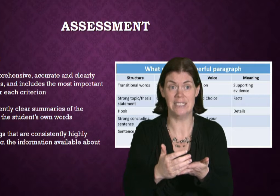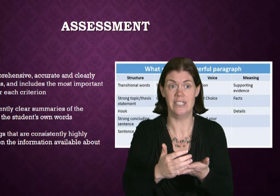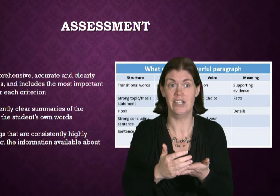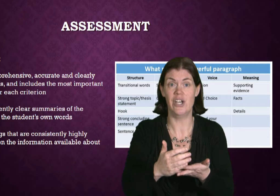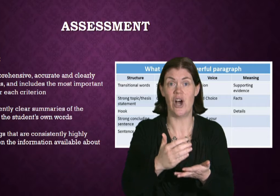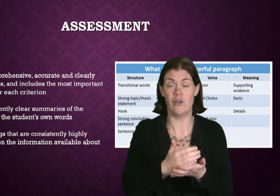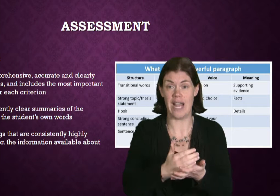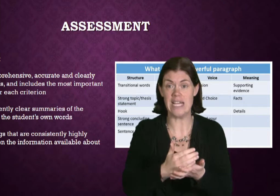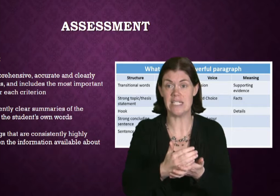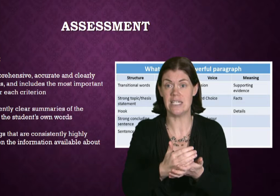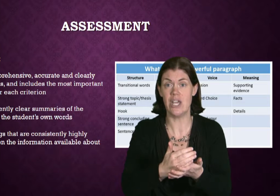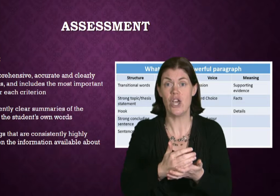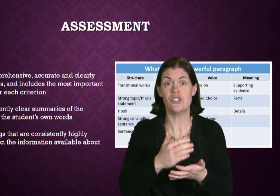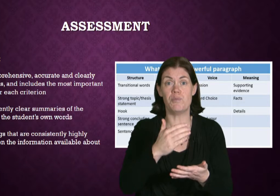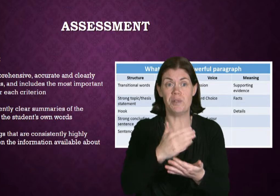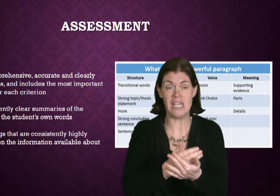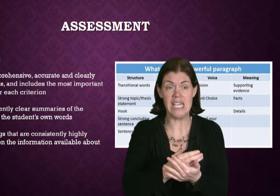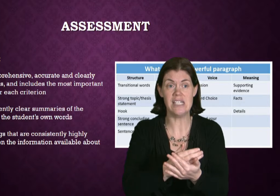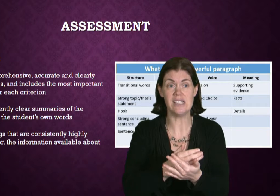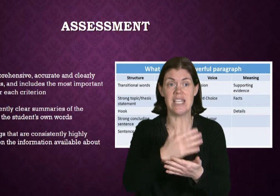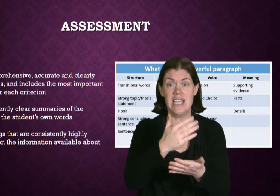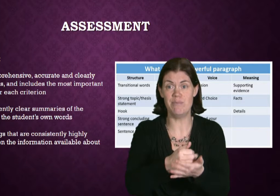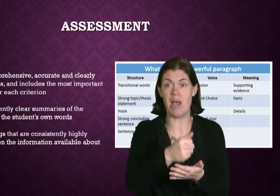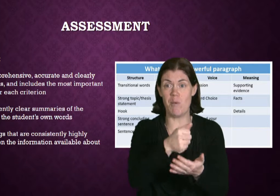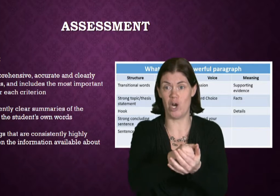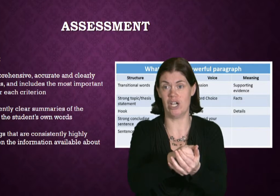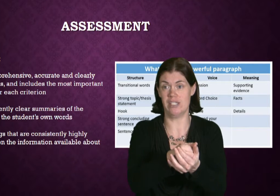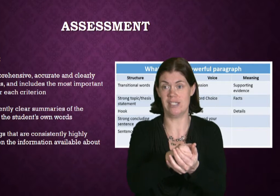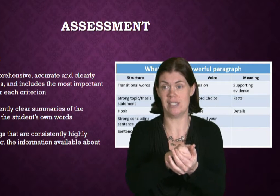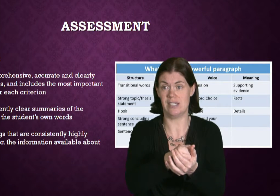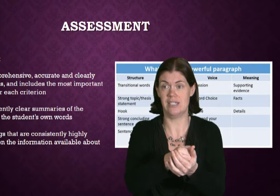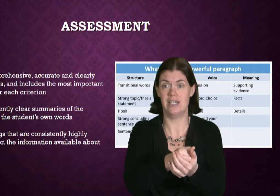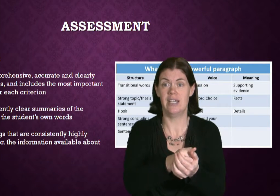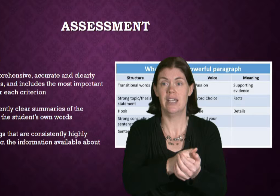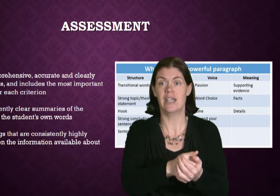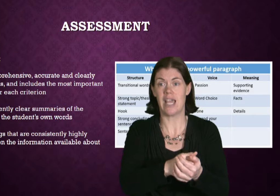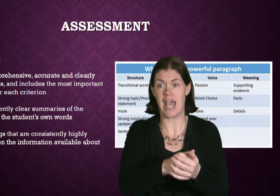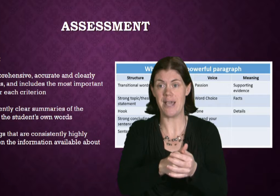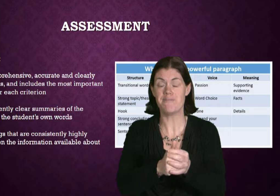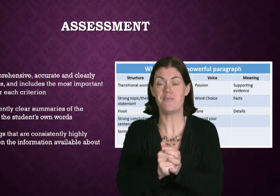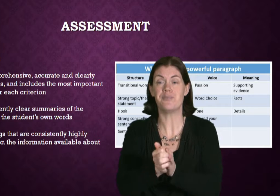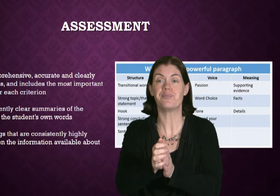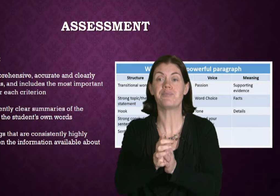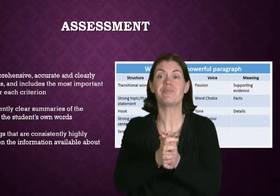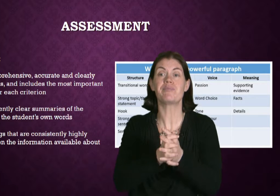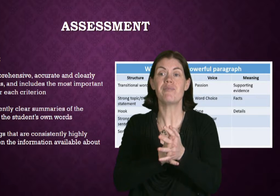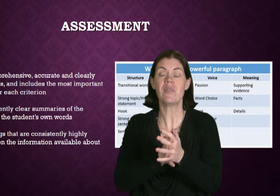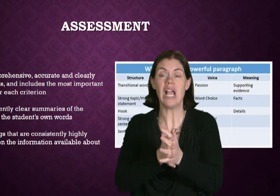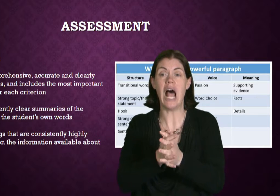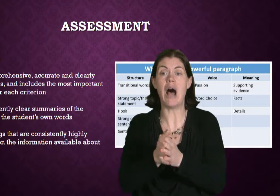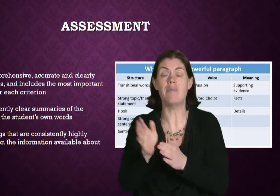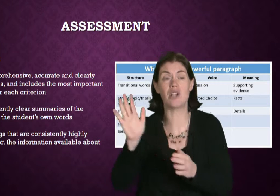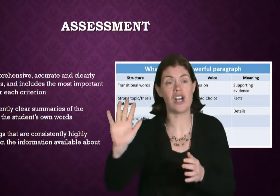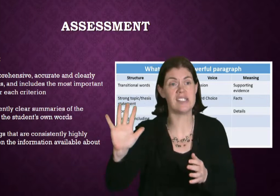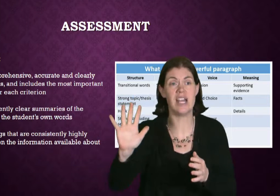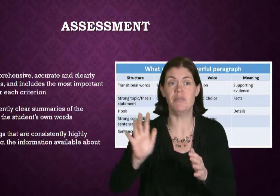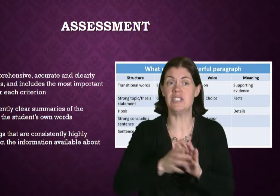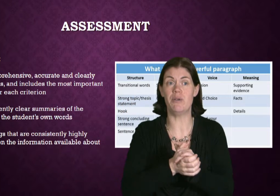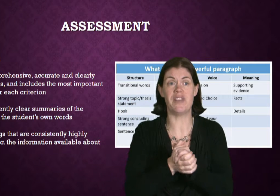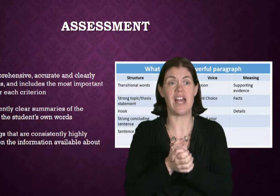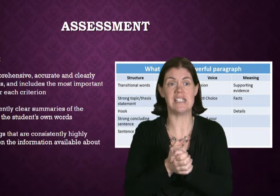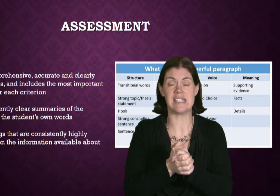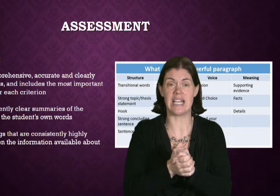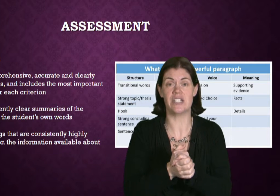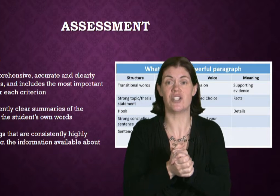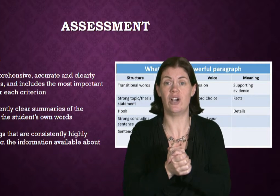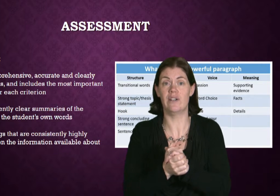done. All right? So please heed my words. Okay? Cost and I will